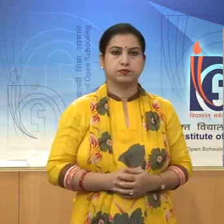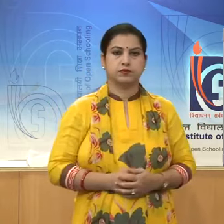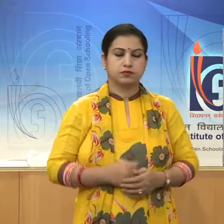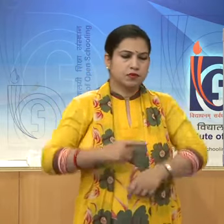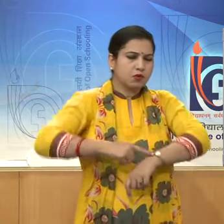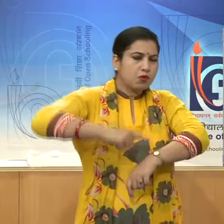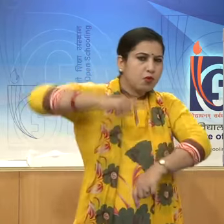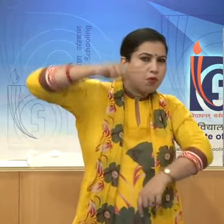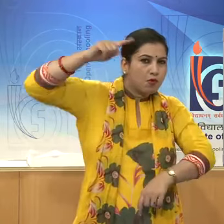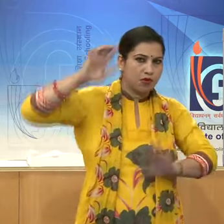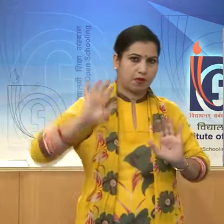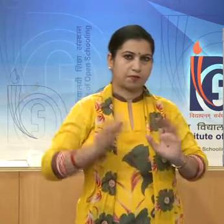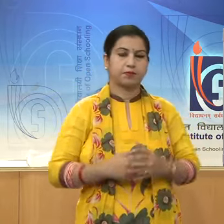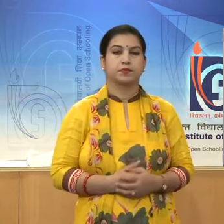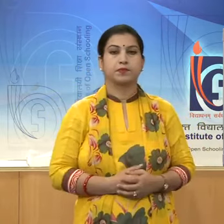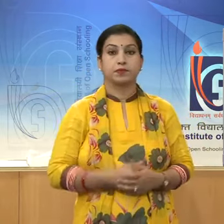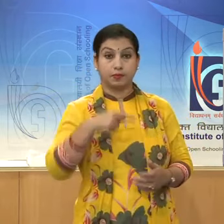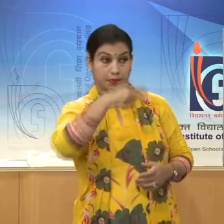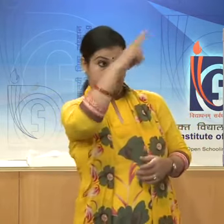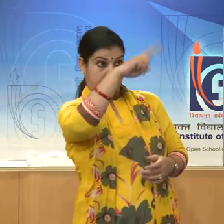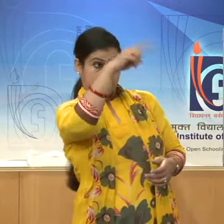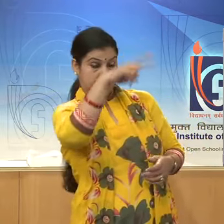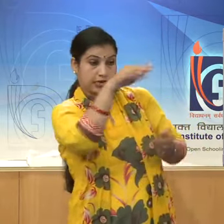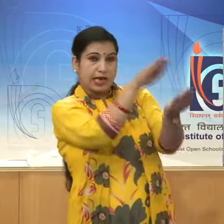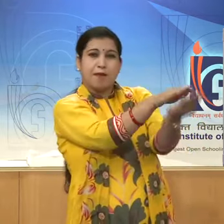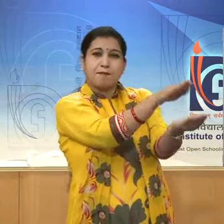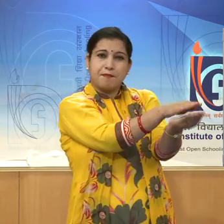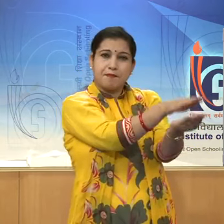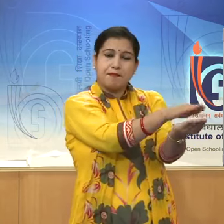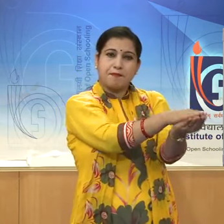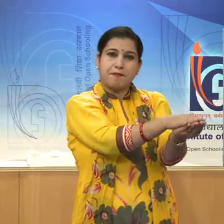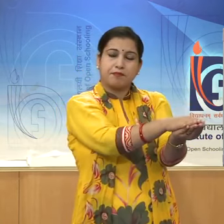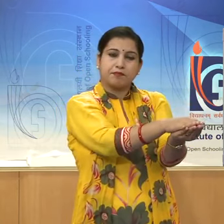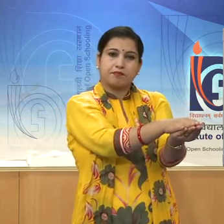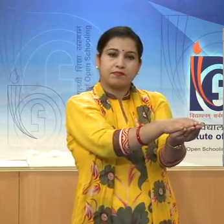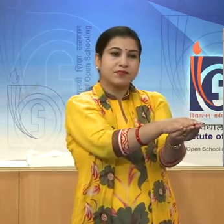For a long time, the painting was kept coated